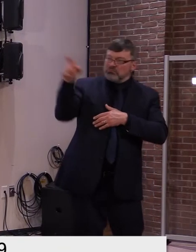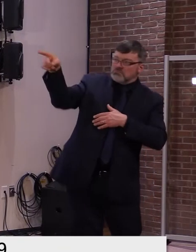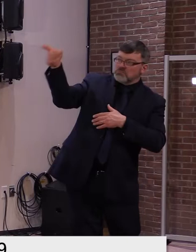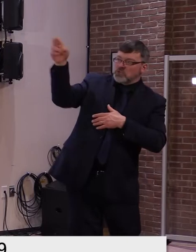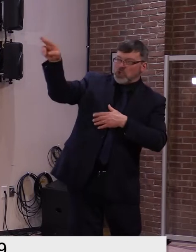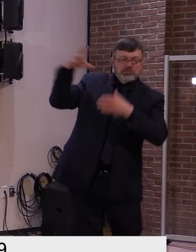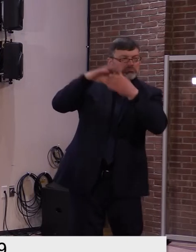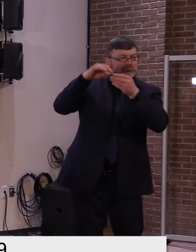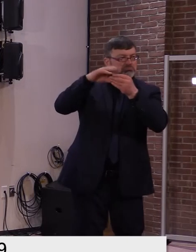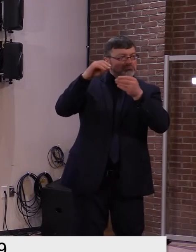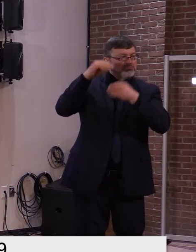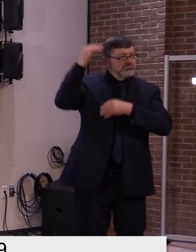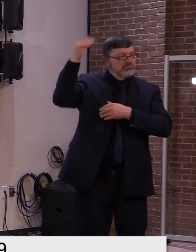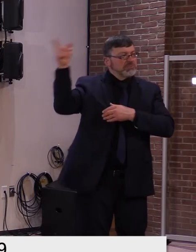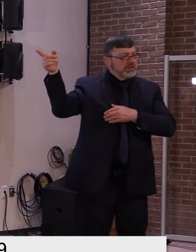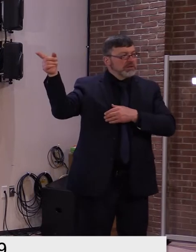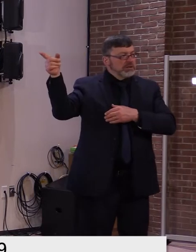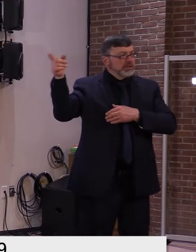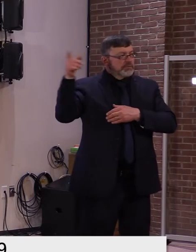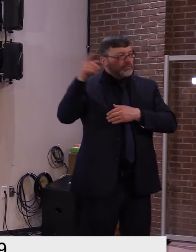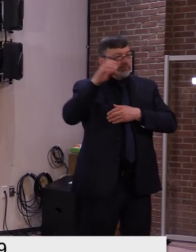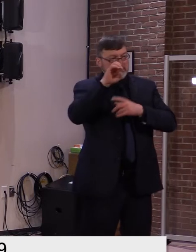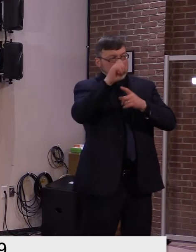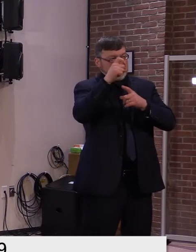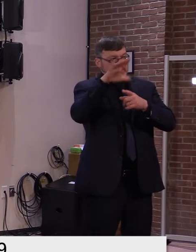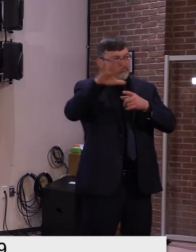that's 20.6. So as you saw today,